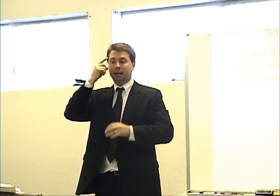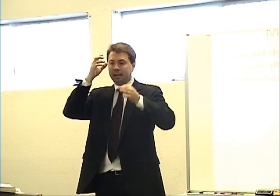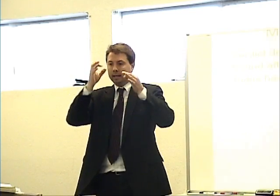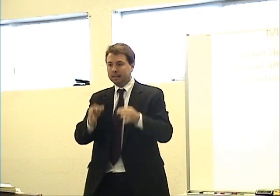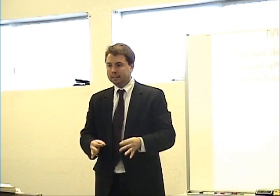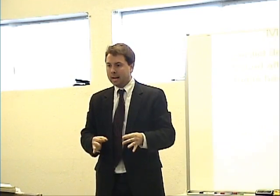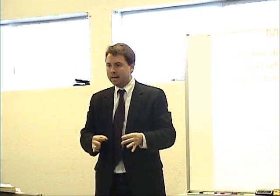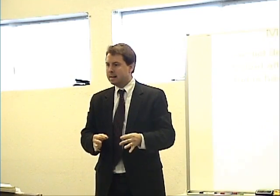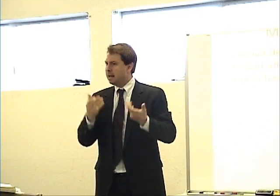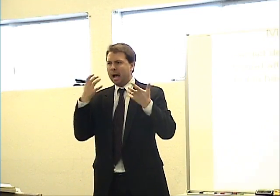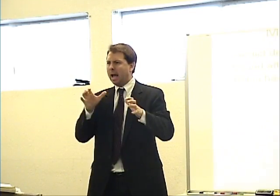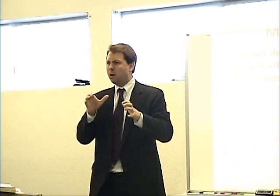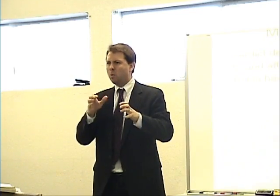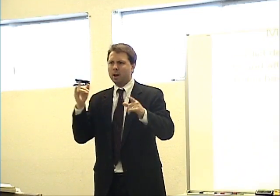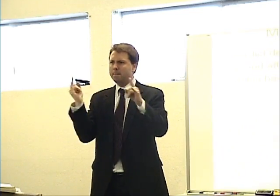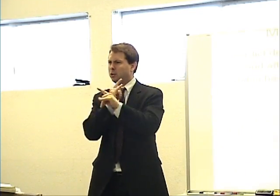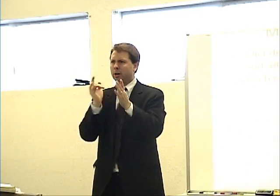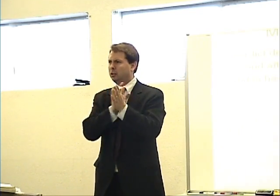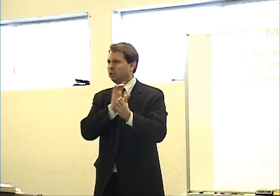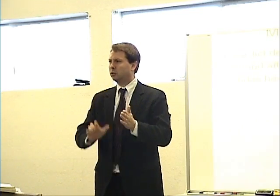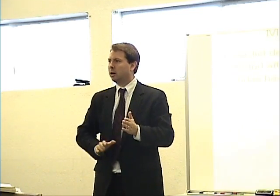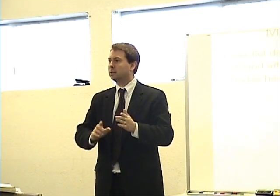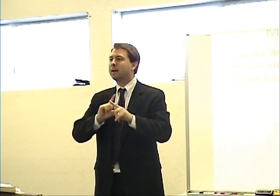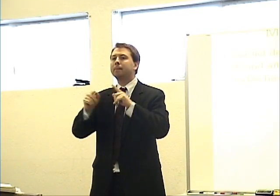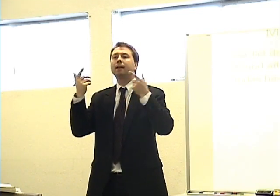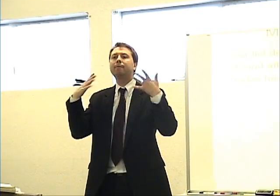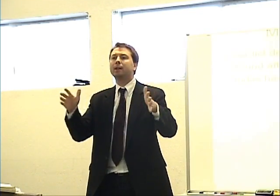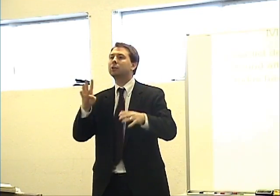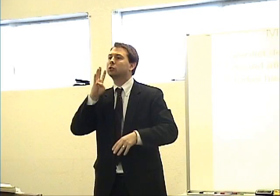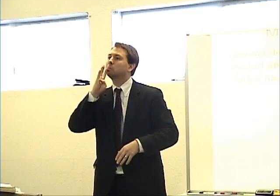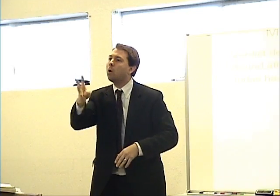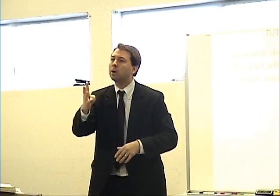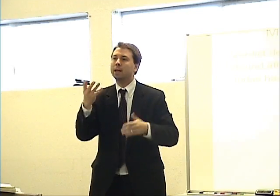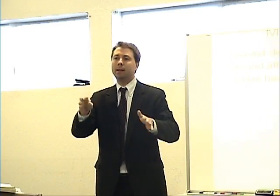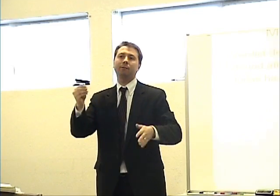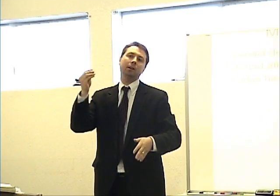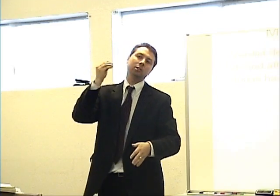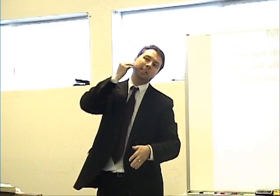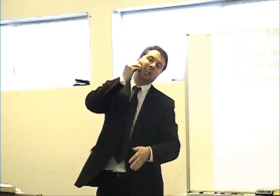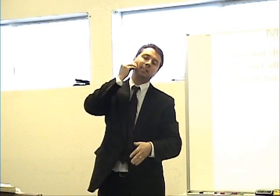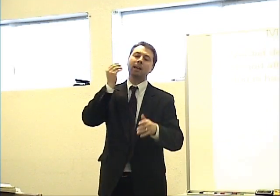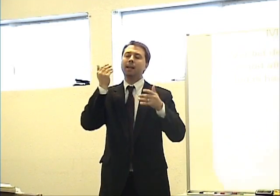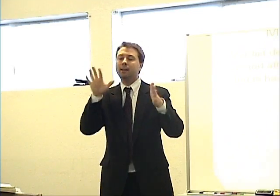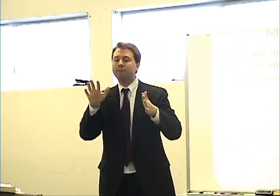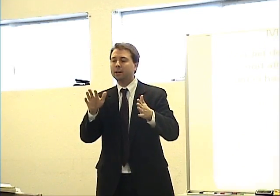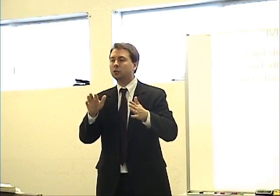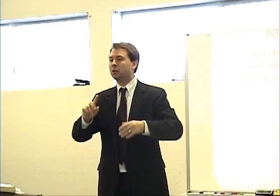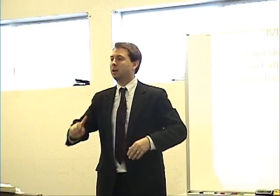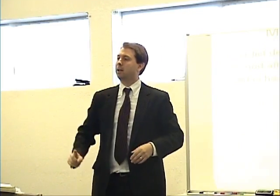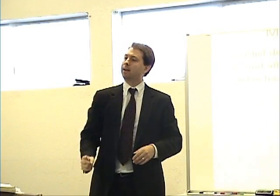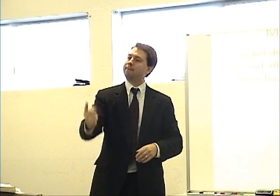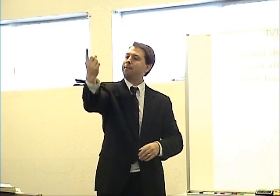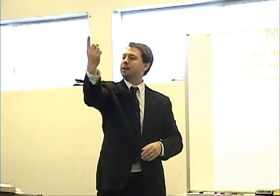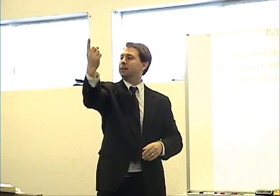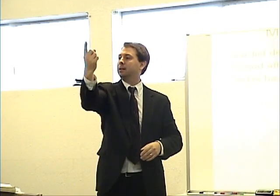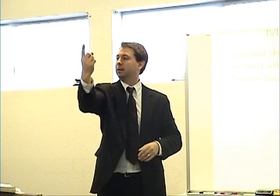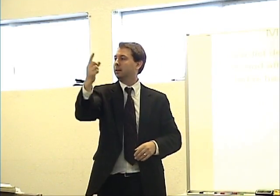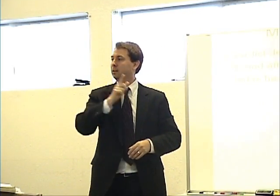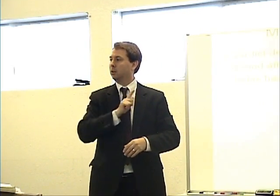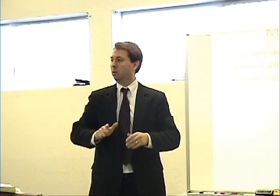He decided, I don't want to betray Jesus Christ. But he finished, he finished, kissed, he finished, offended the Lord